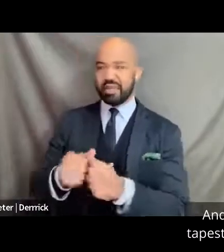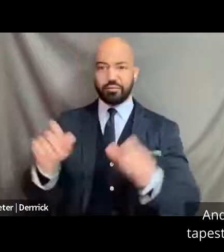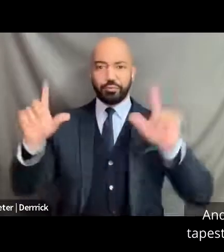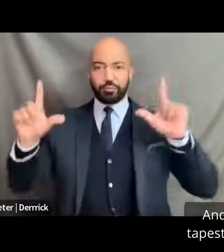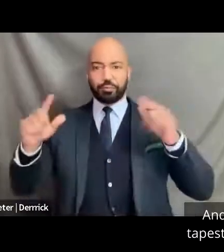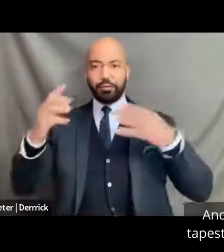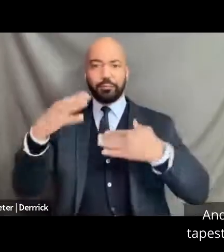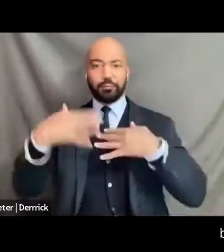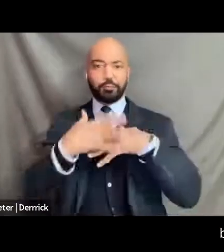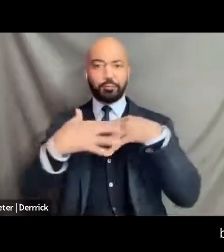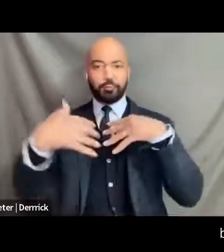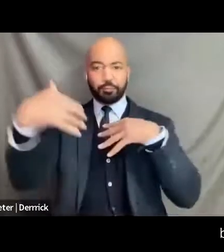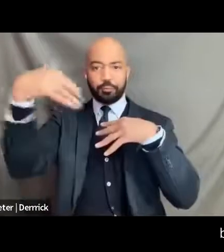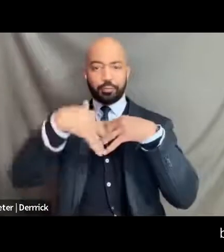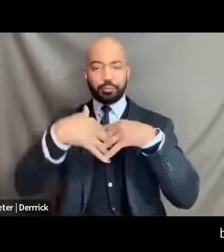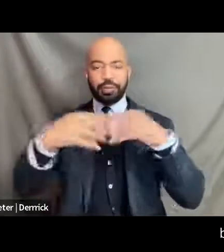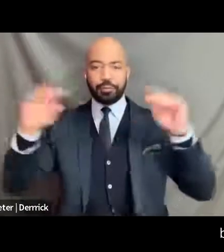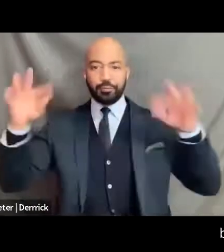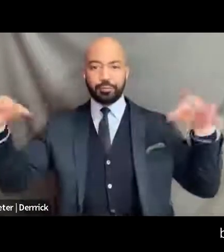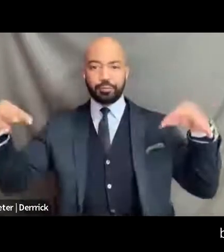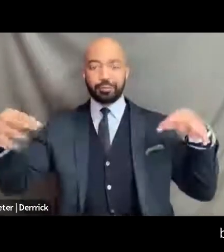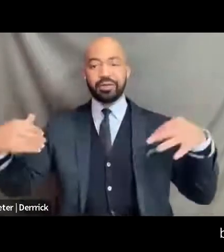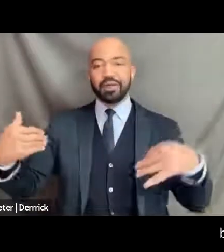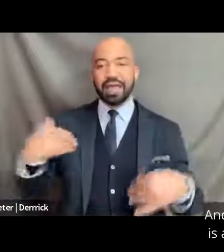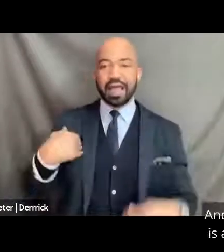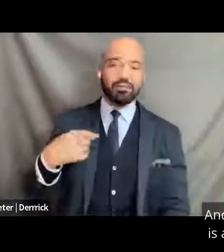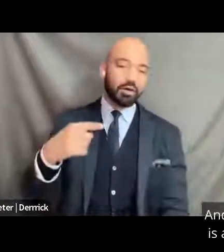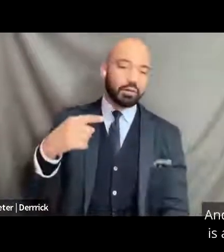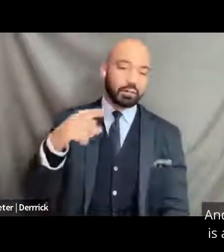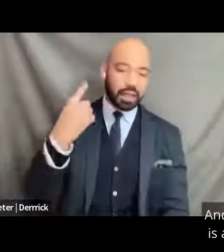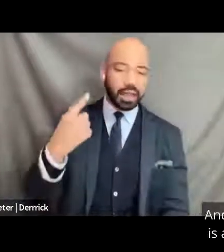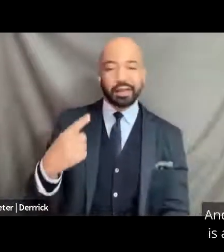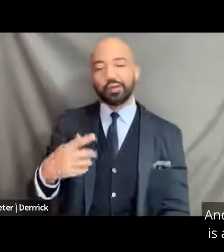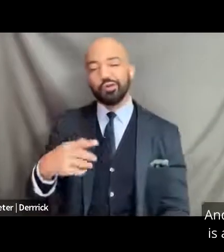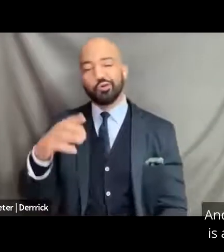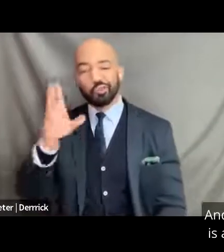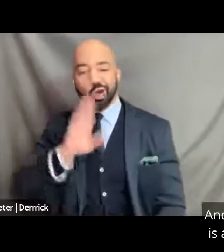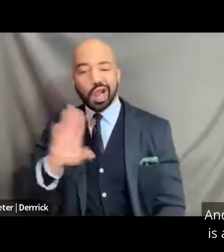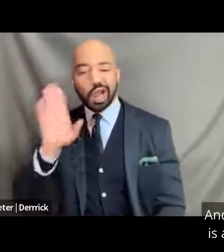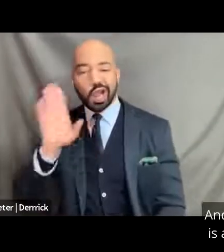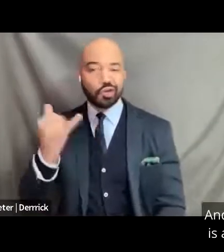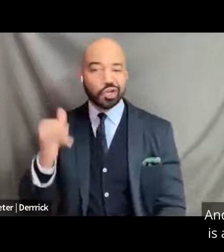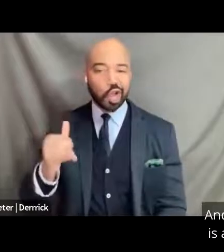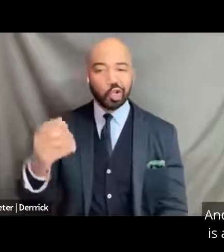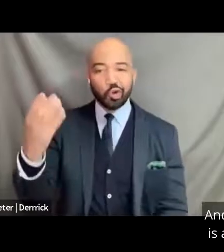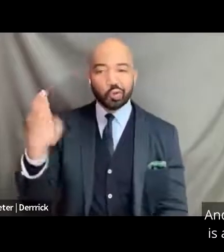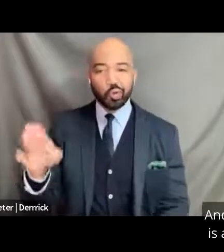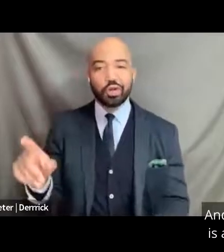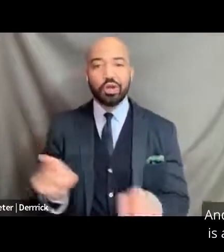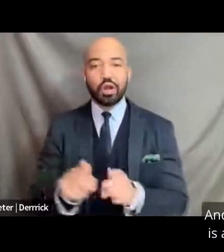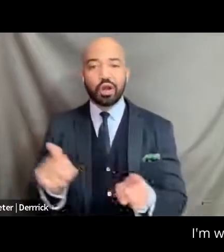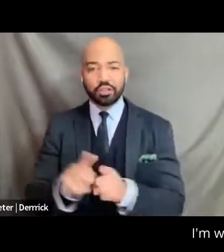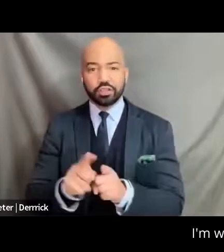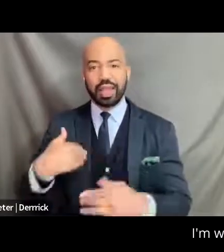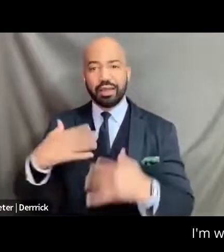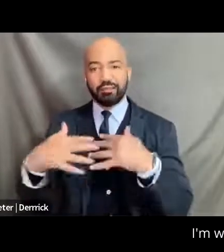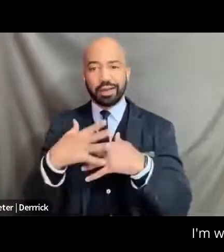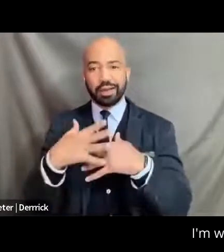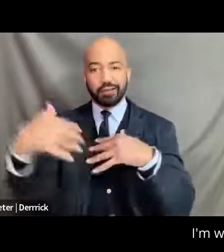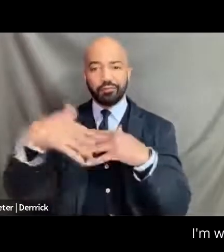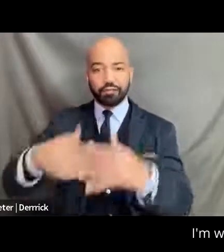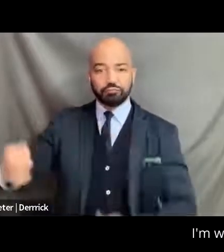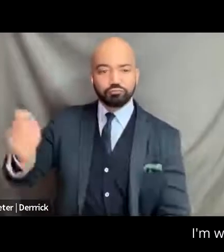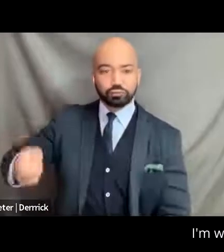shades of black brown red yellow and then right next to it is an indigenous rattle um i'm